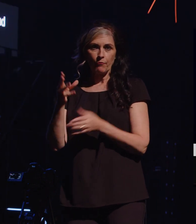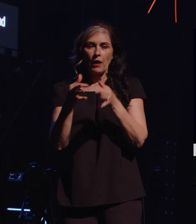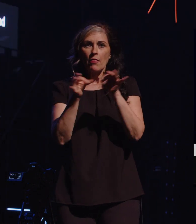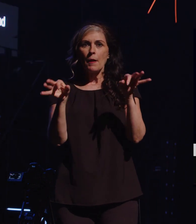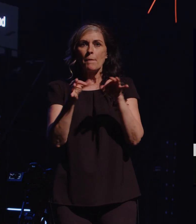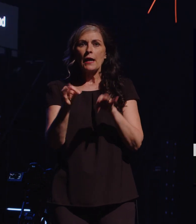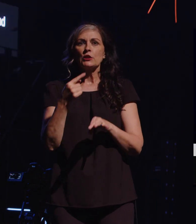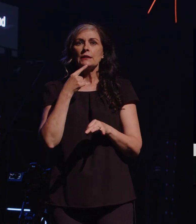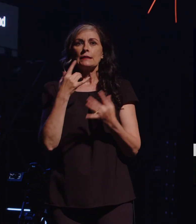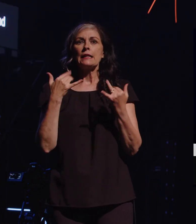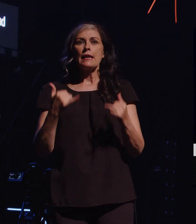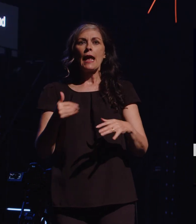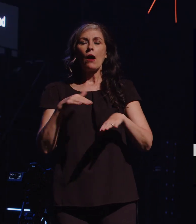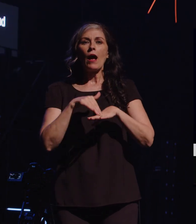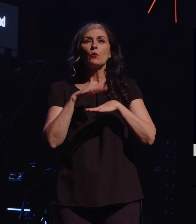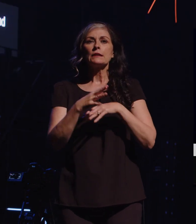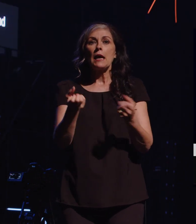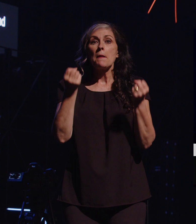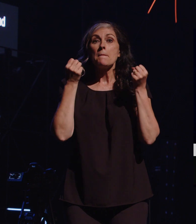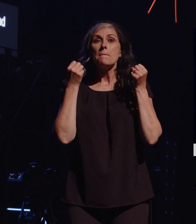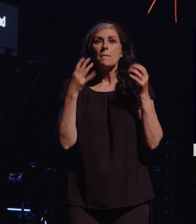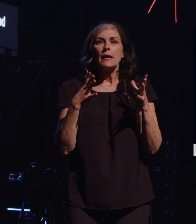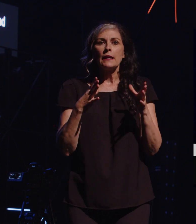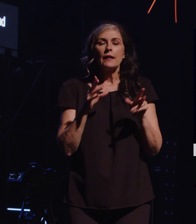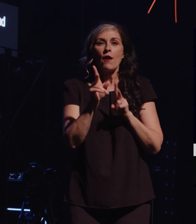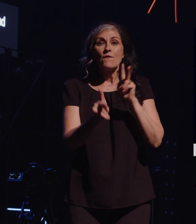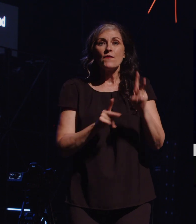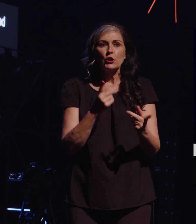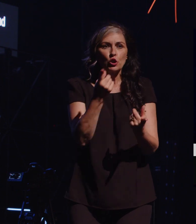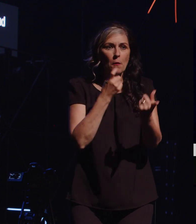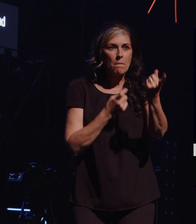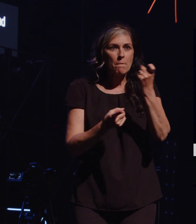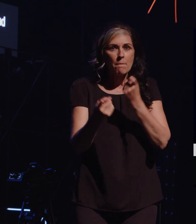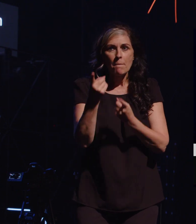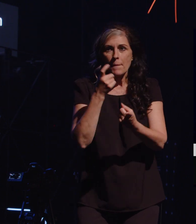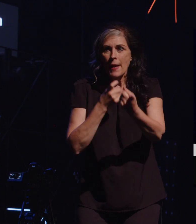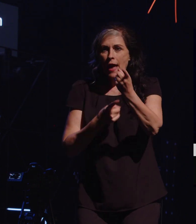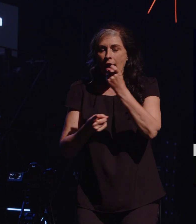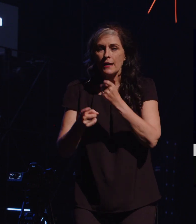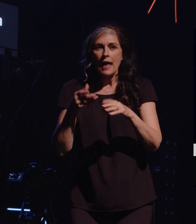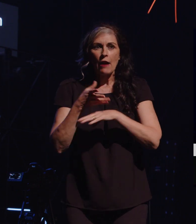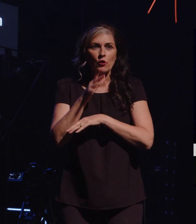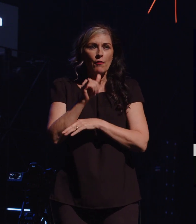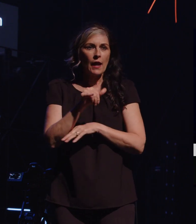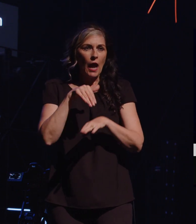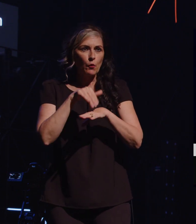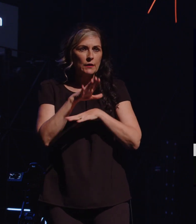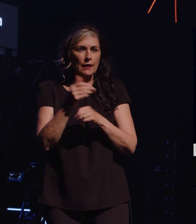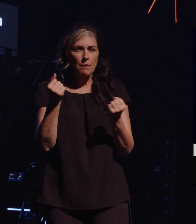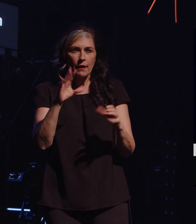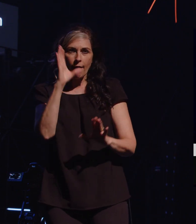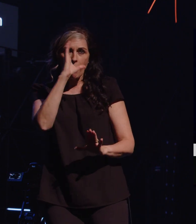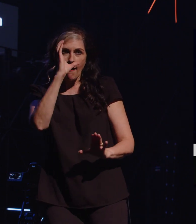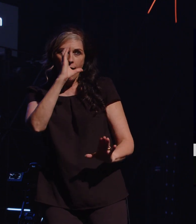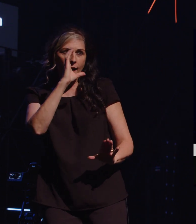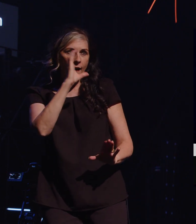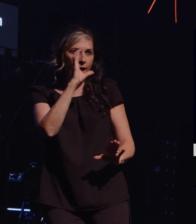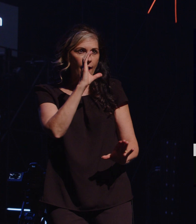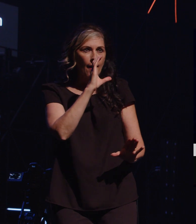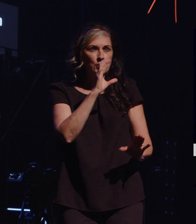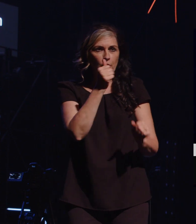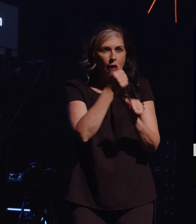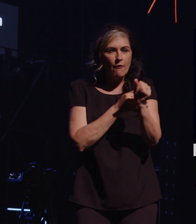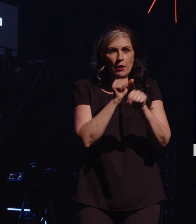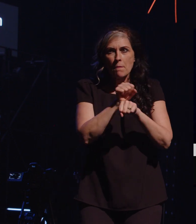passage it says, but now I will send many fishermen, declares the Lord, and they will catch them. After that, I will send many hunters, and they will hunt them down on